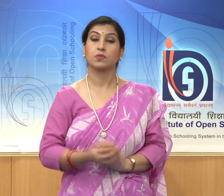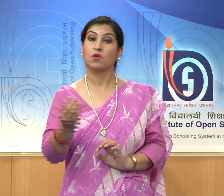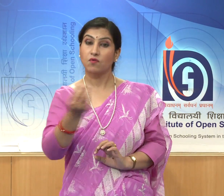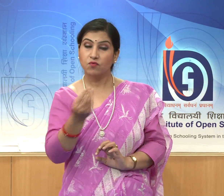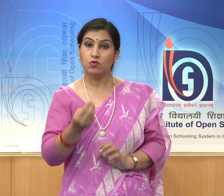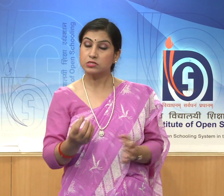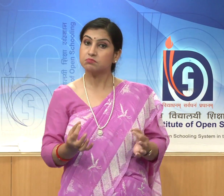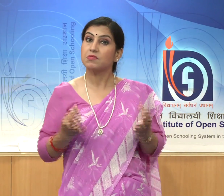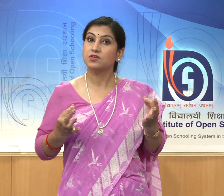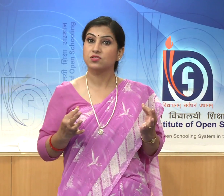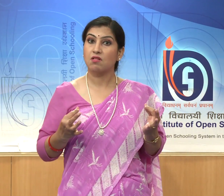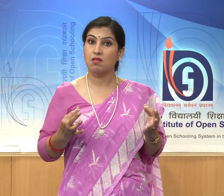some special